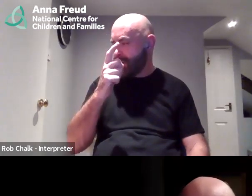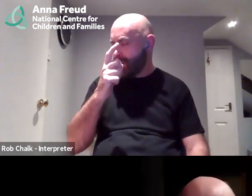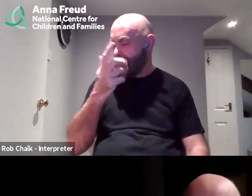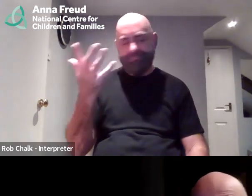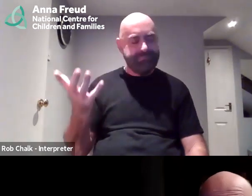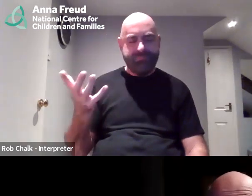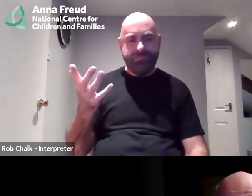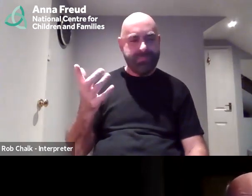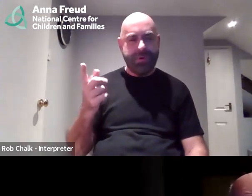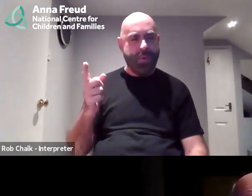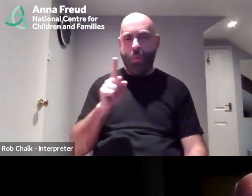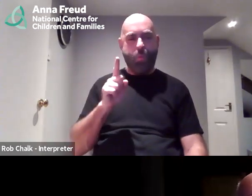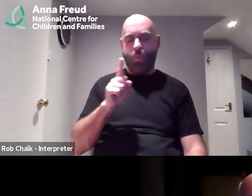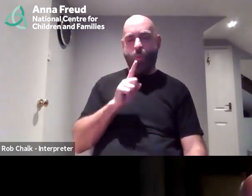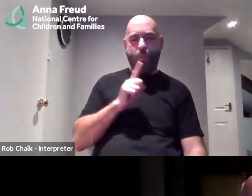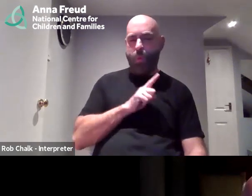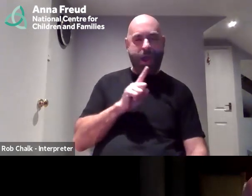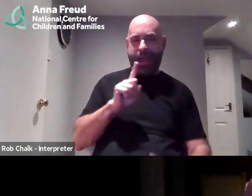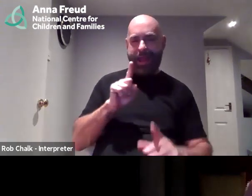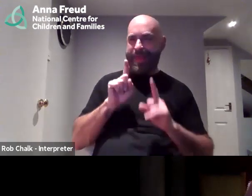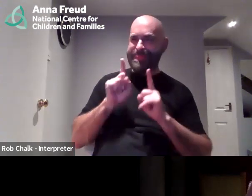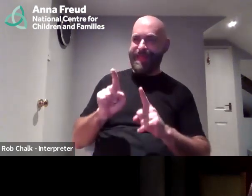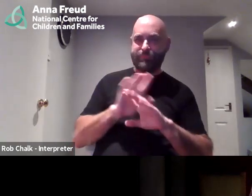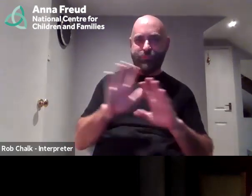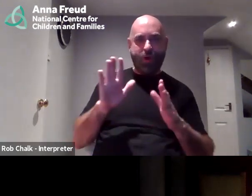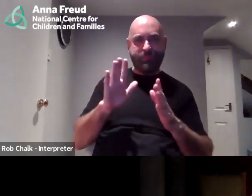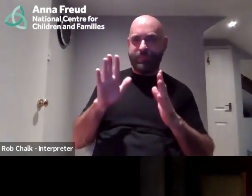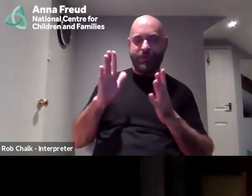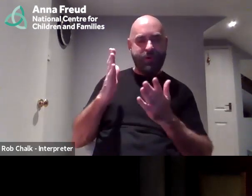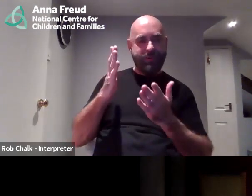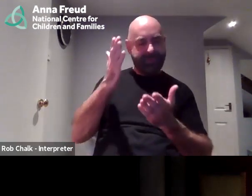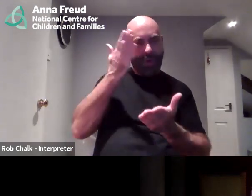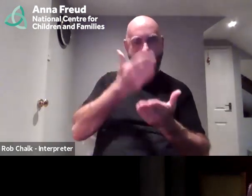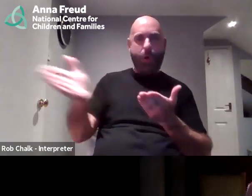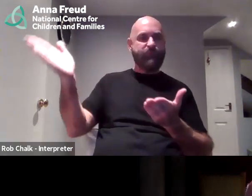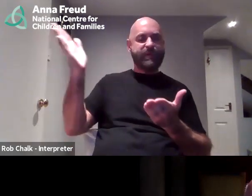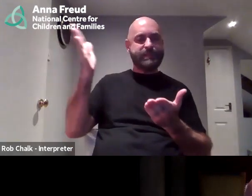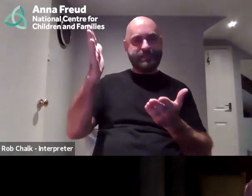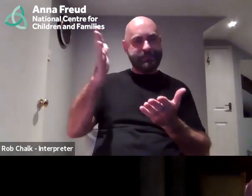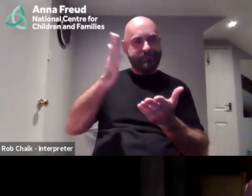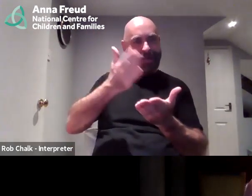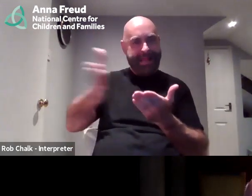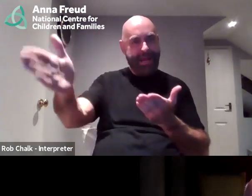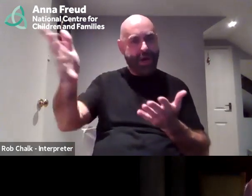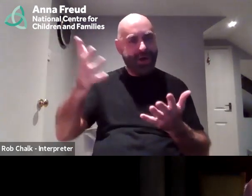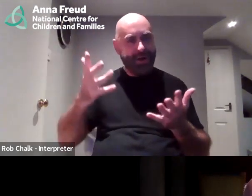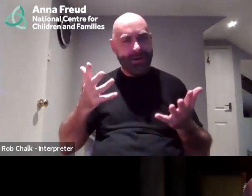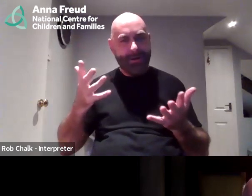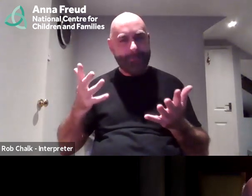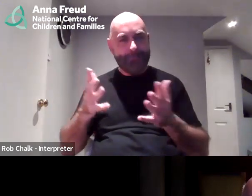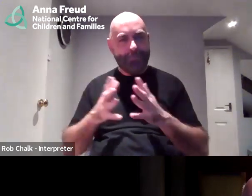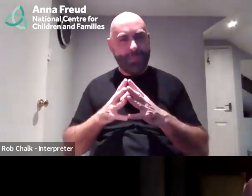why isn't this something that is so obvious and so clear